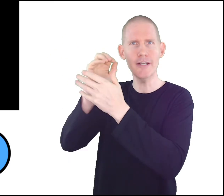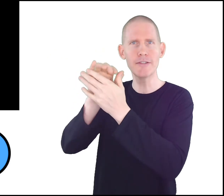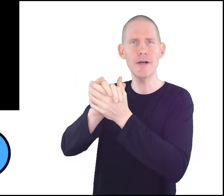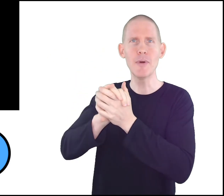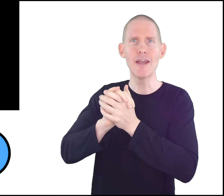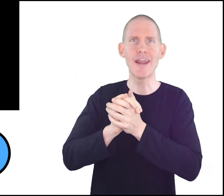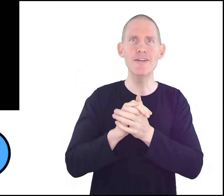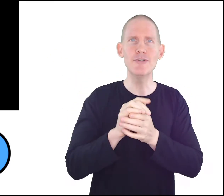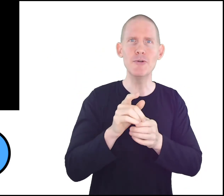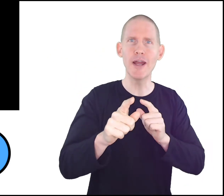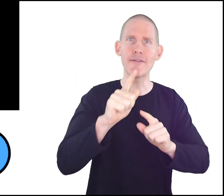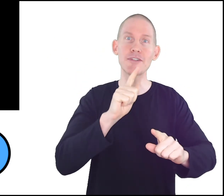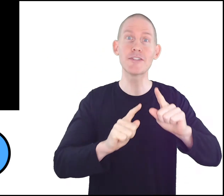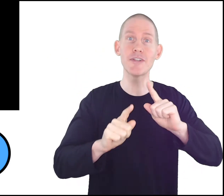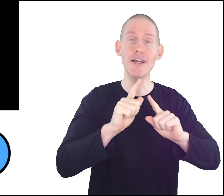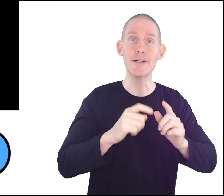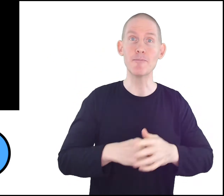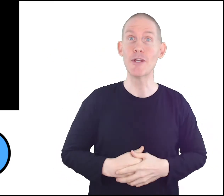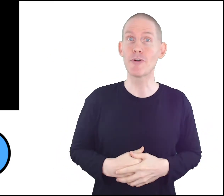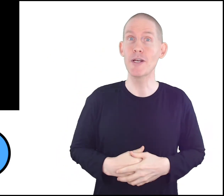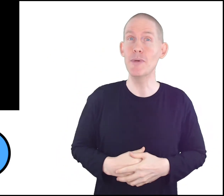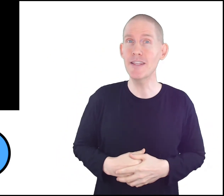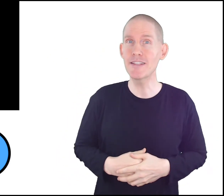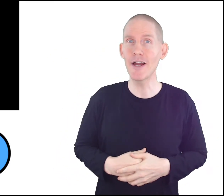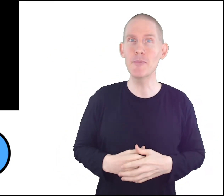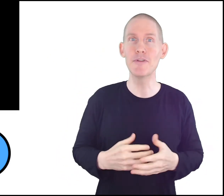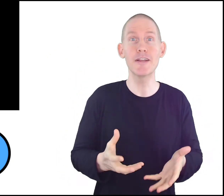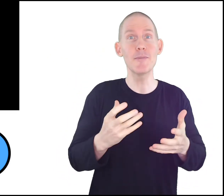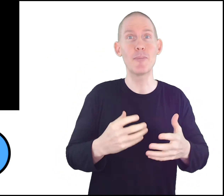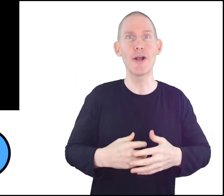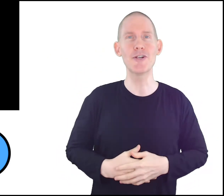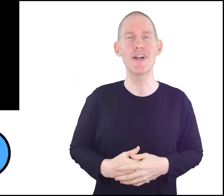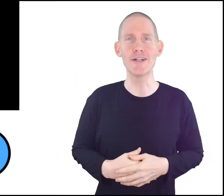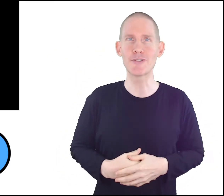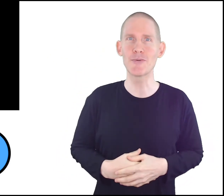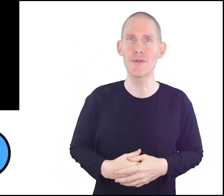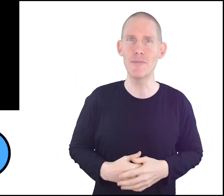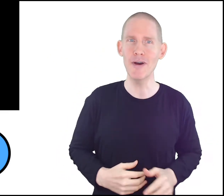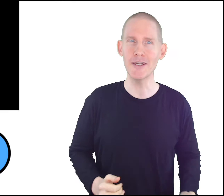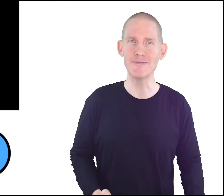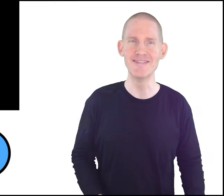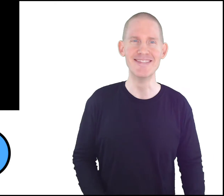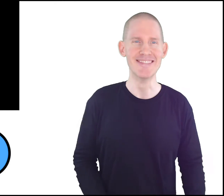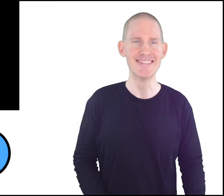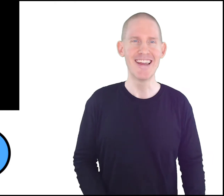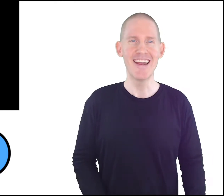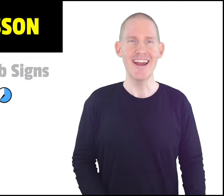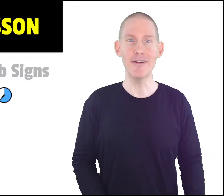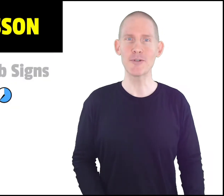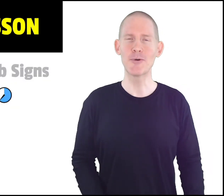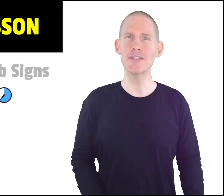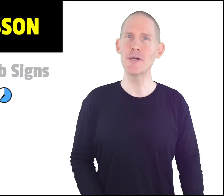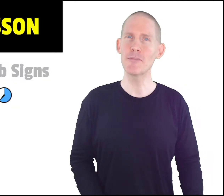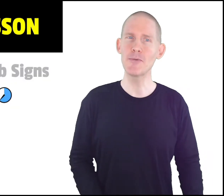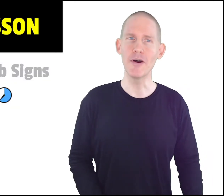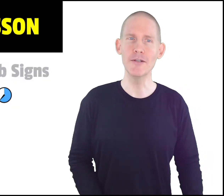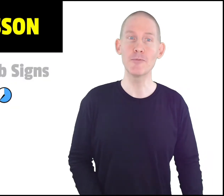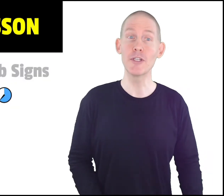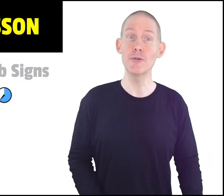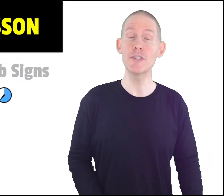up, and you have to sign it. Try to beat the timer, and then compare your answer with mine. After quiz number 1, where you